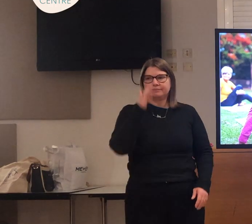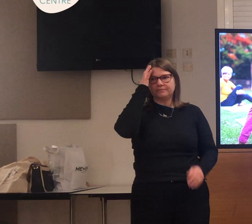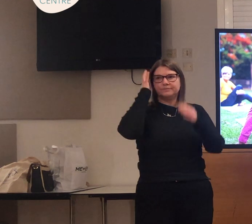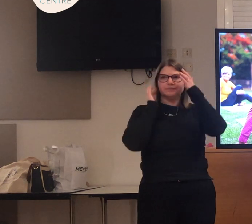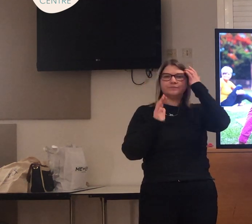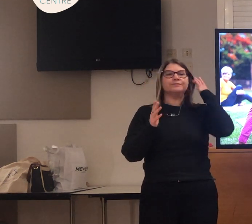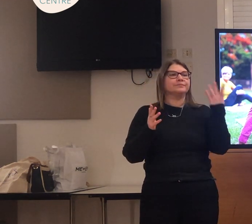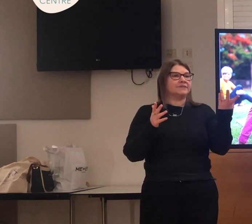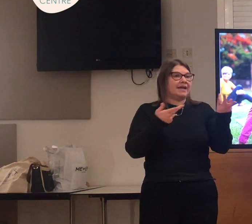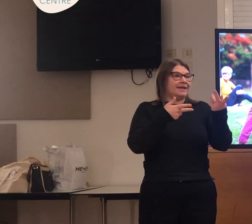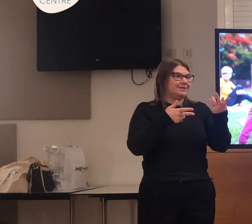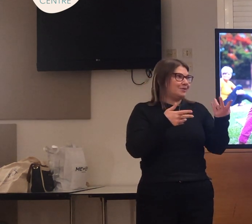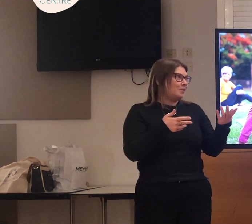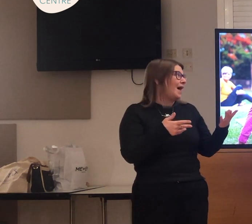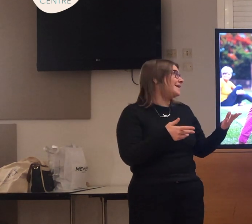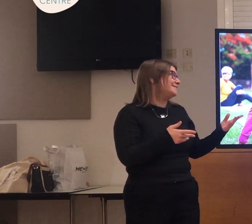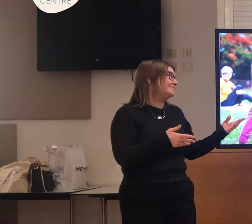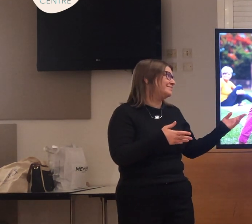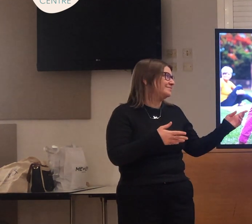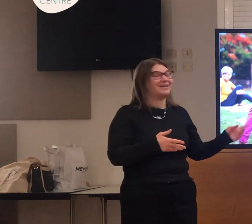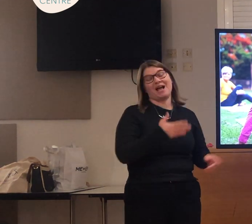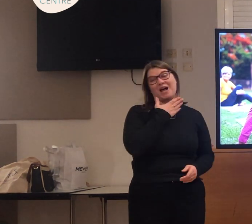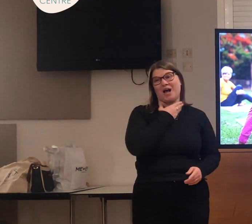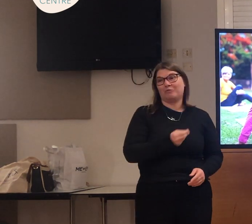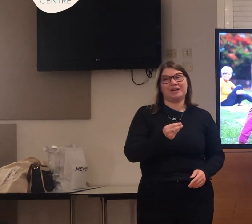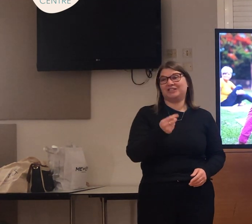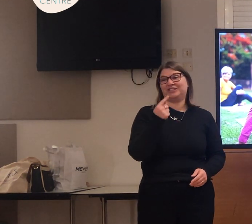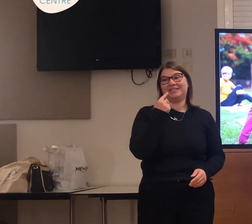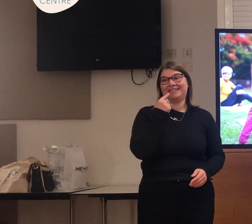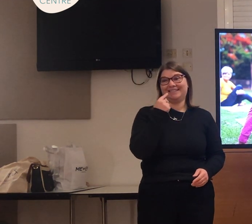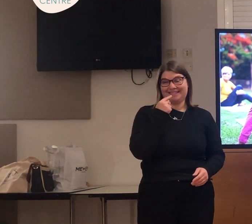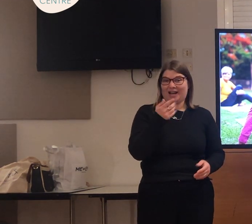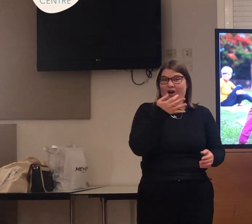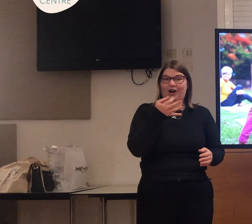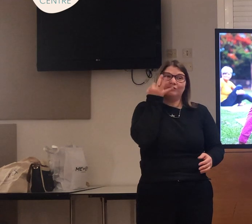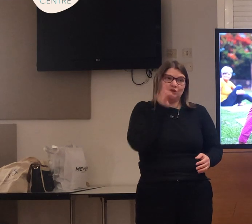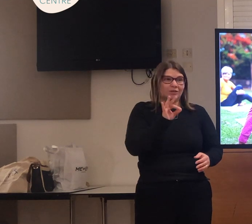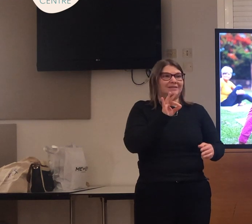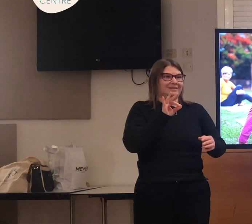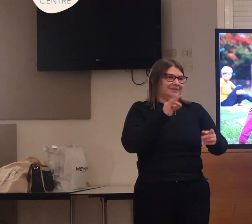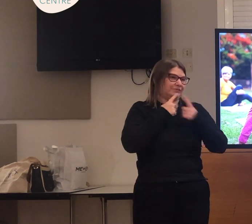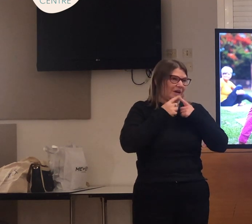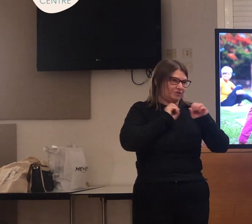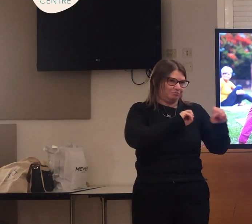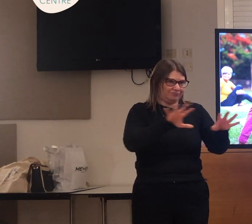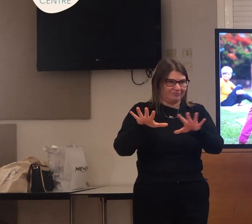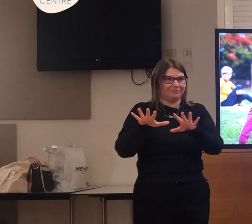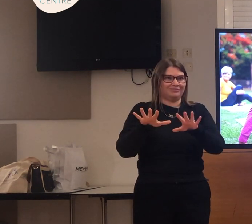Now, if it was only as easy as I just described, that would be wonderful.